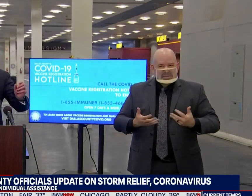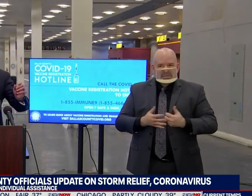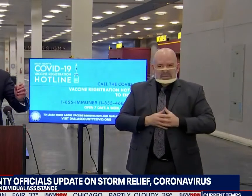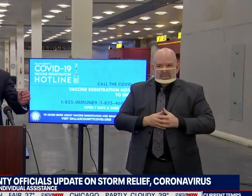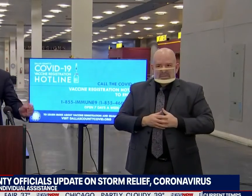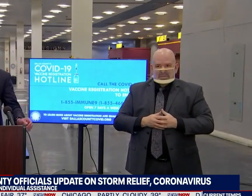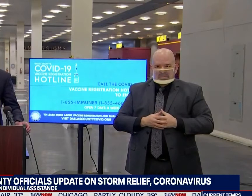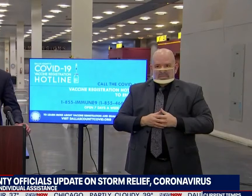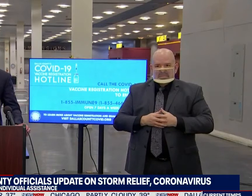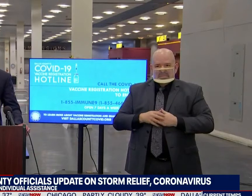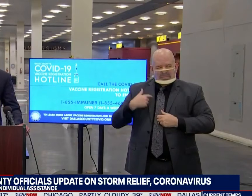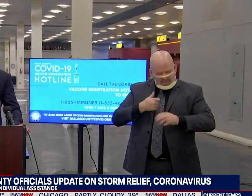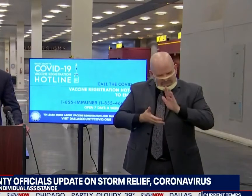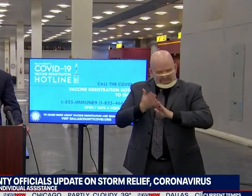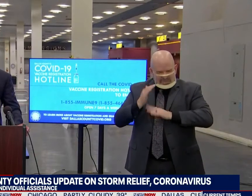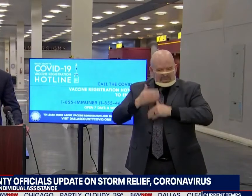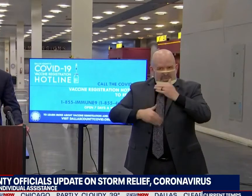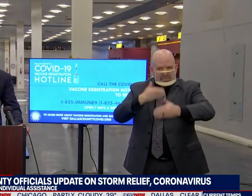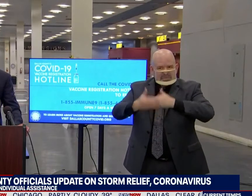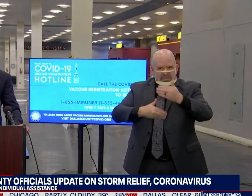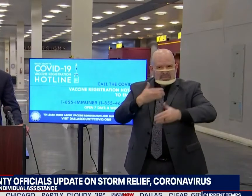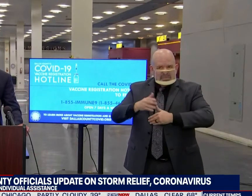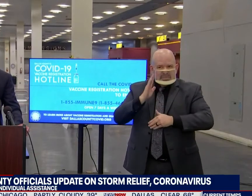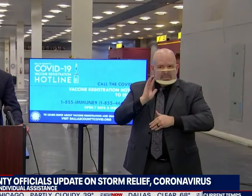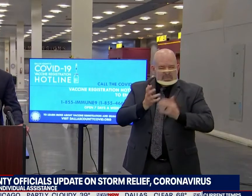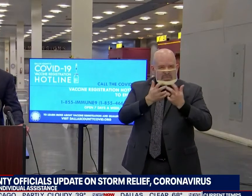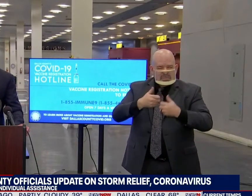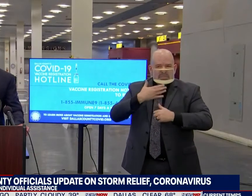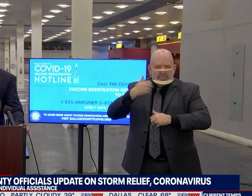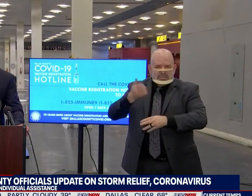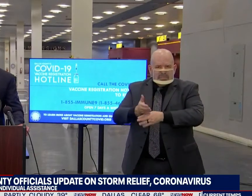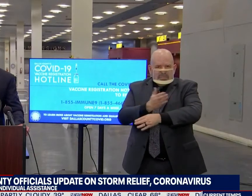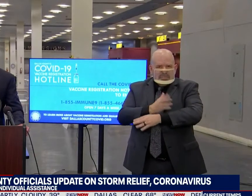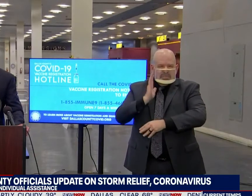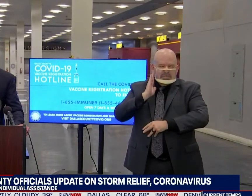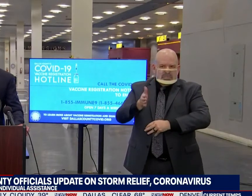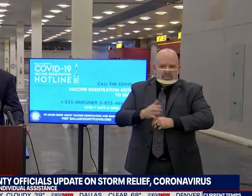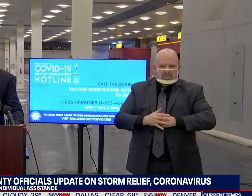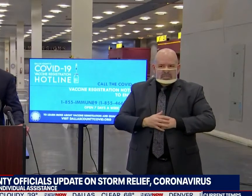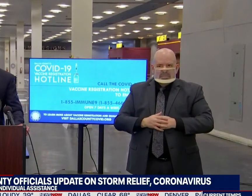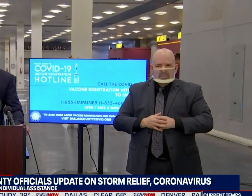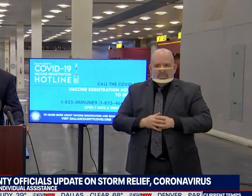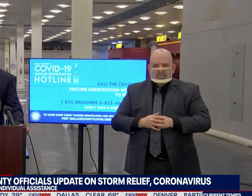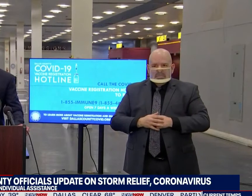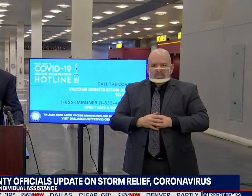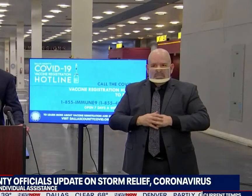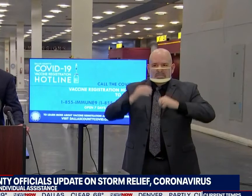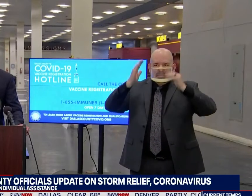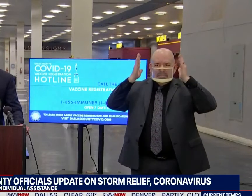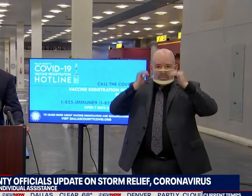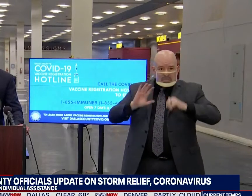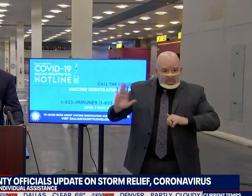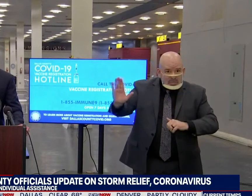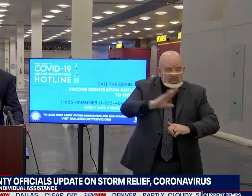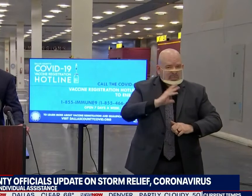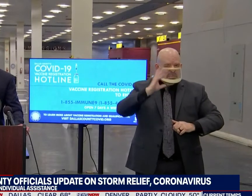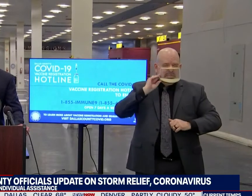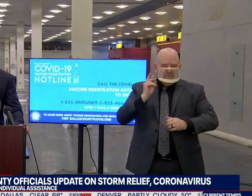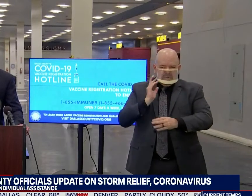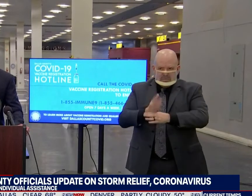get you appointments for your second dose and greatly improve customer service experience um for both